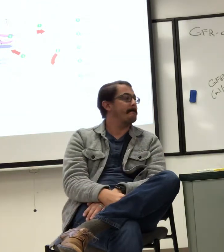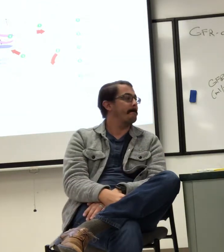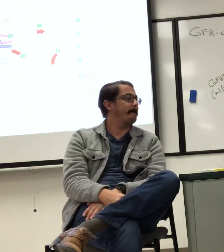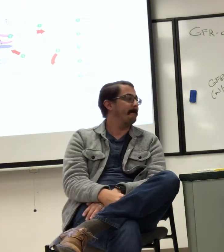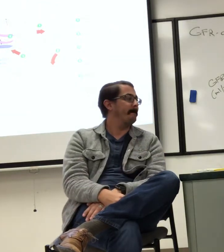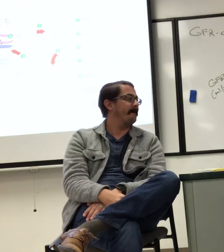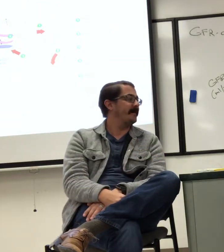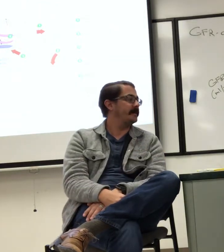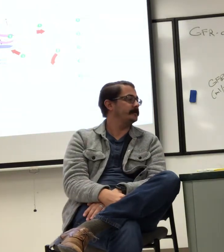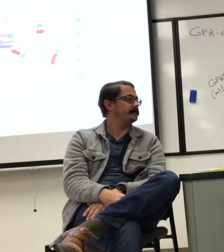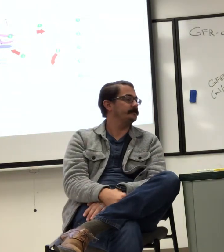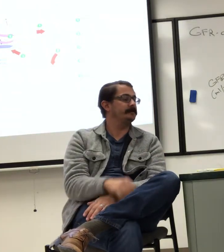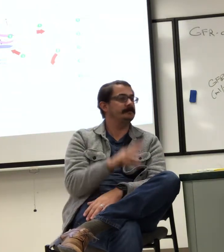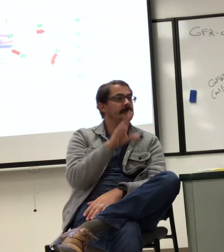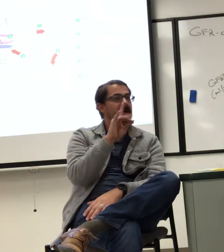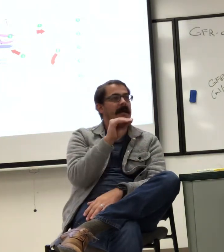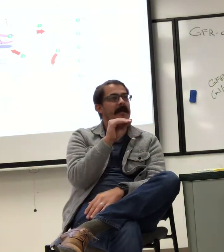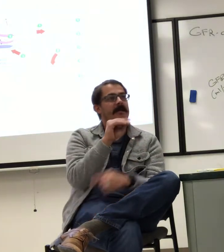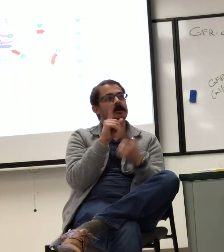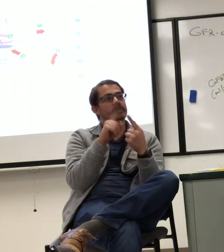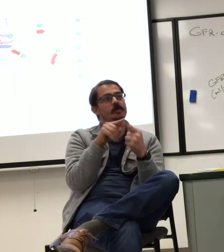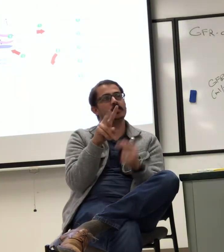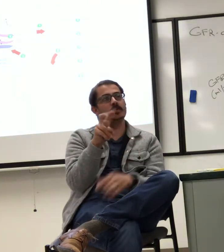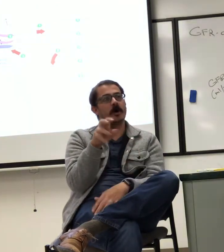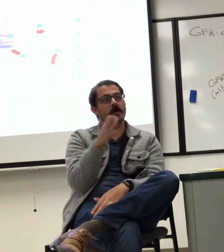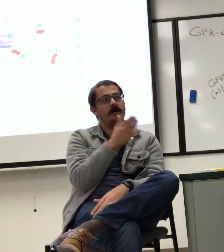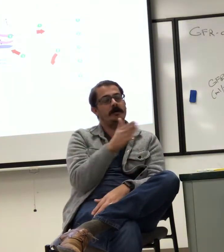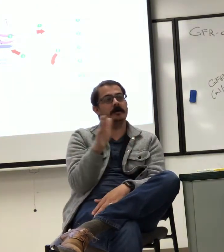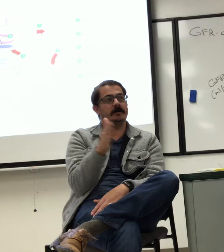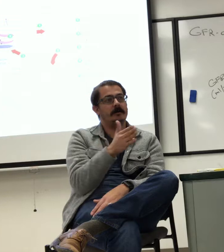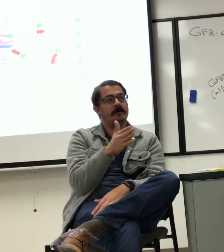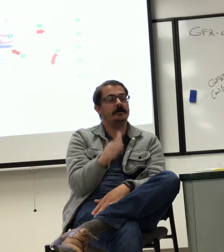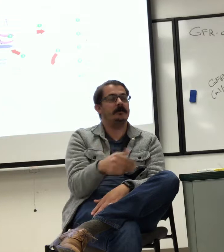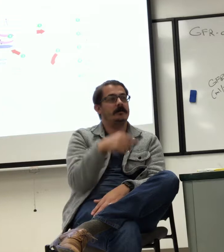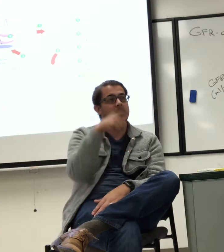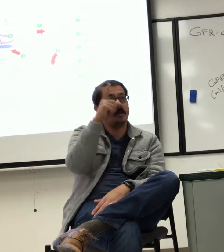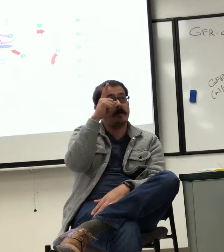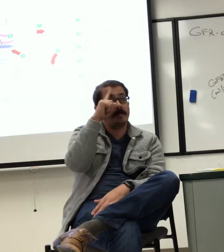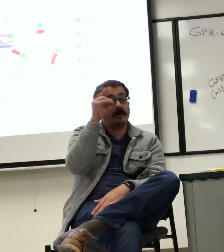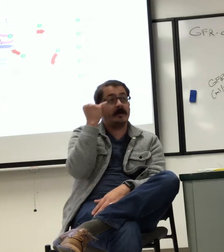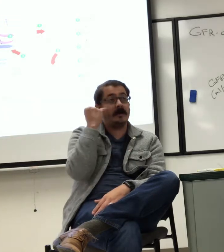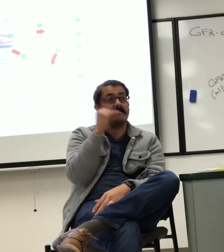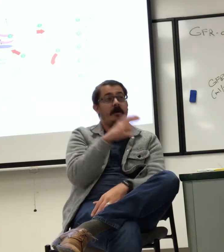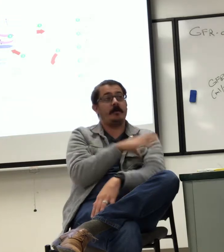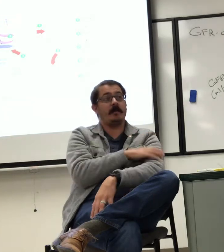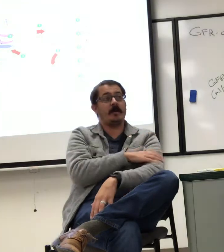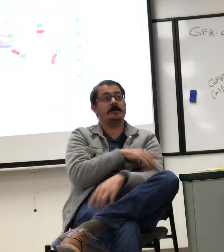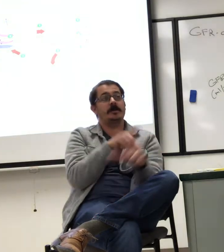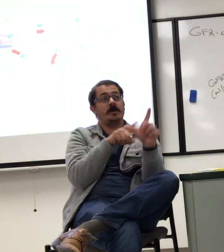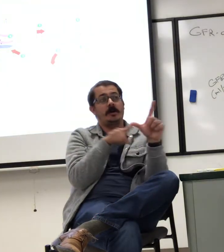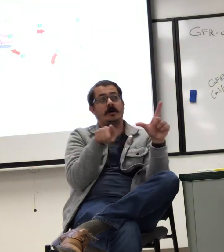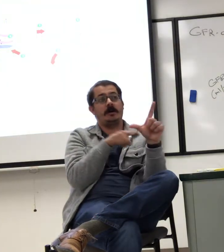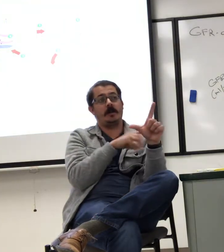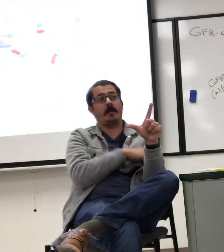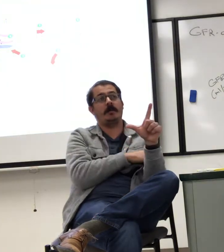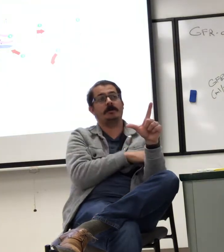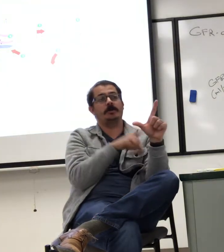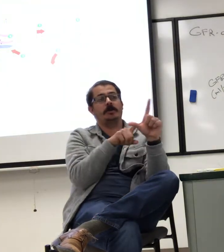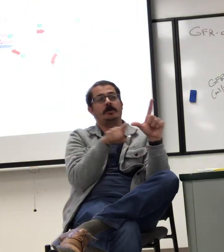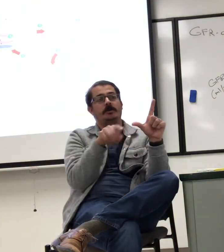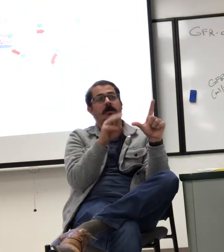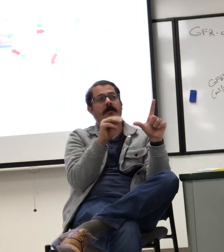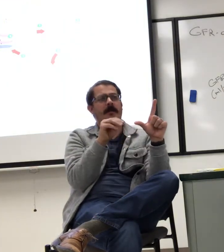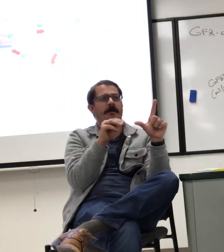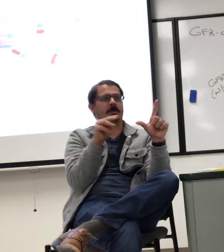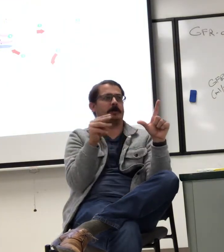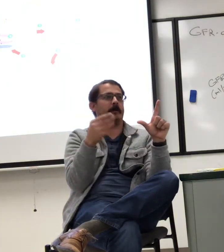80 to 200. You would think that if blood pressure on the x-axis in millimeters